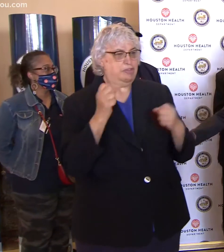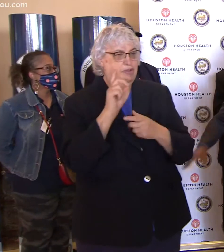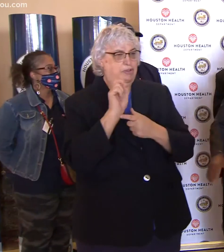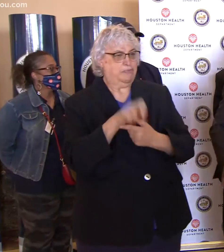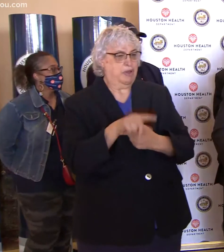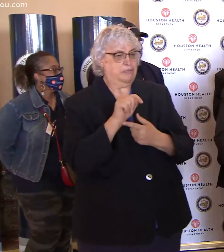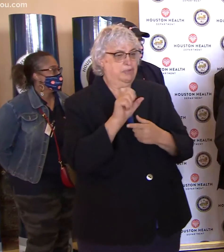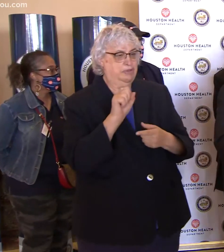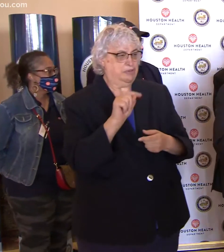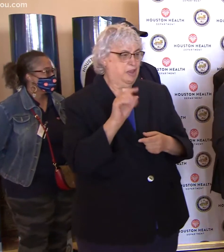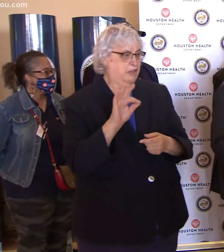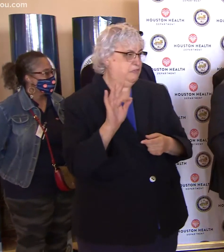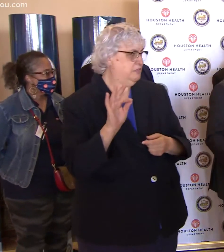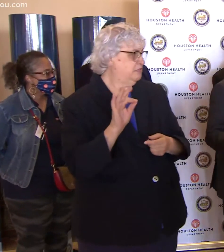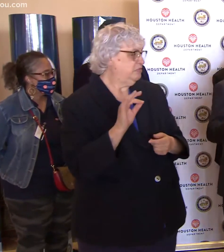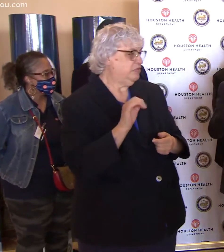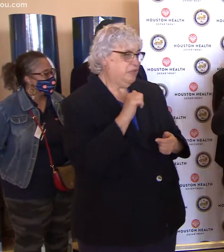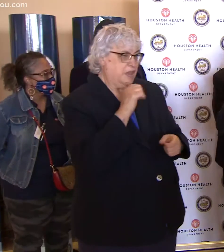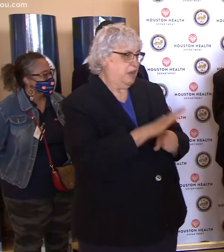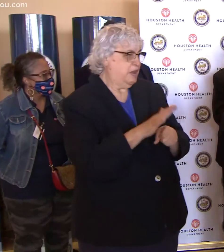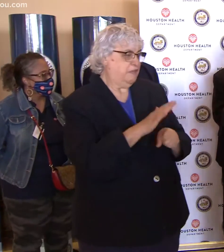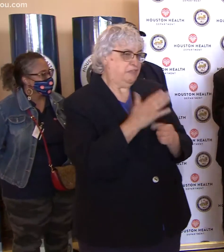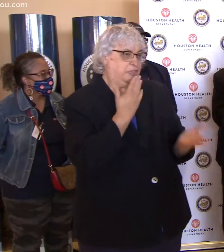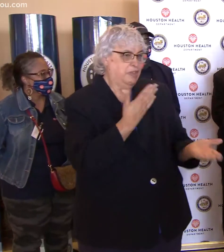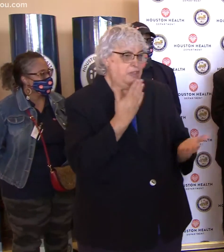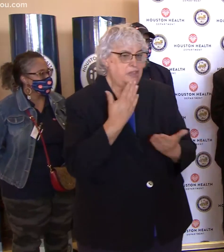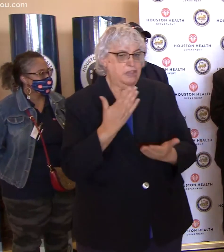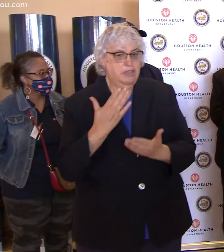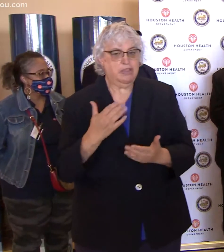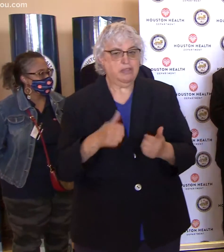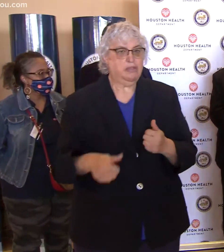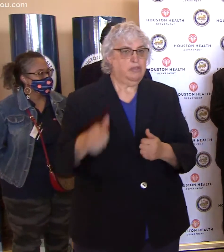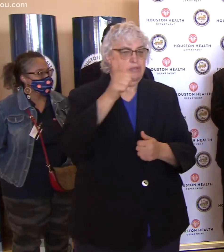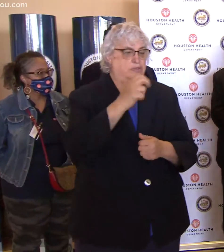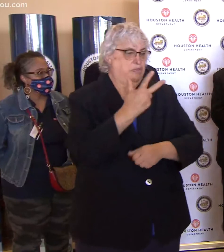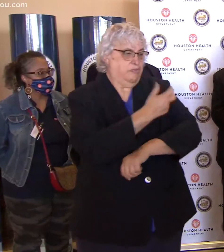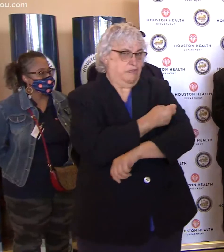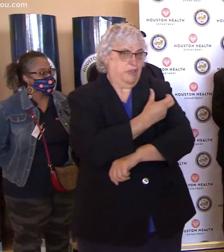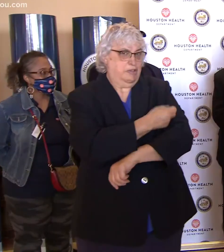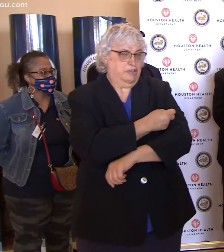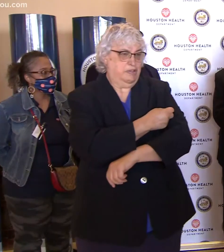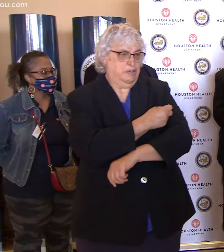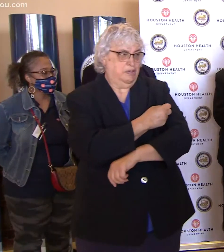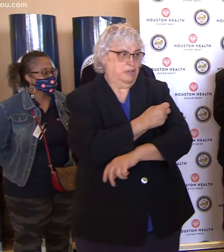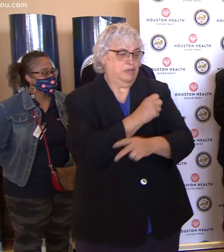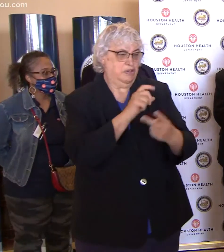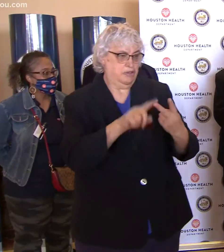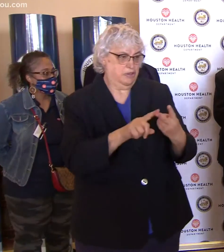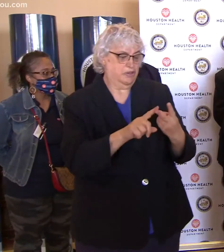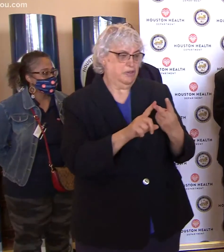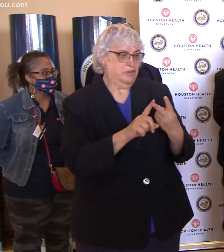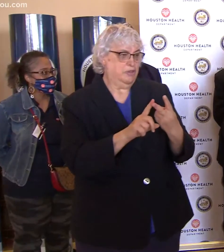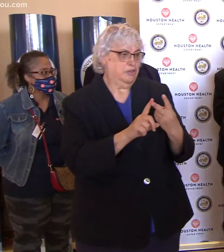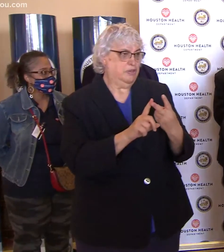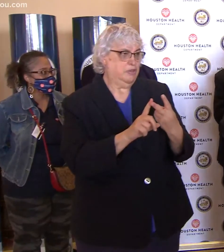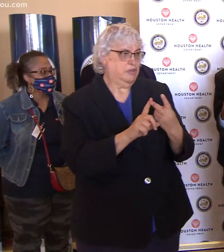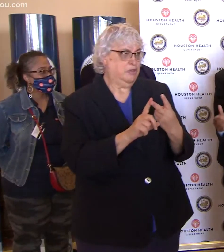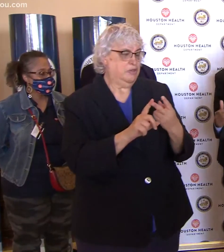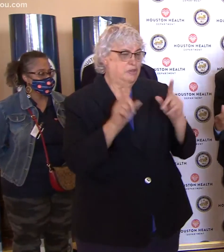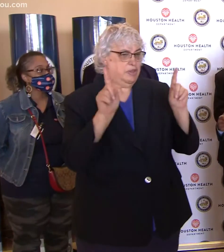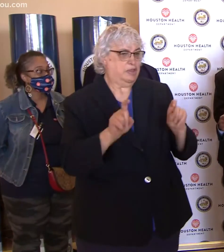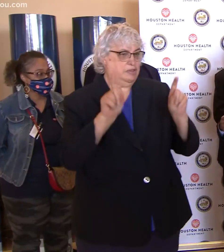staff, because I don't thank them enough, because not only are they in charge of getting the vaccine in people's arms, they are also in charge